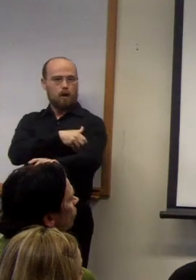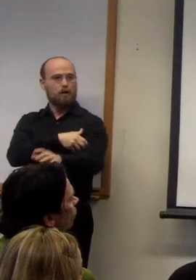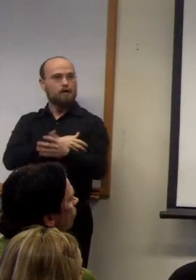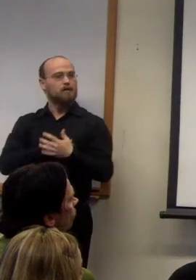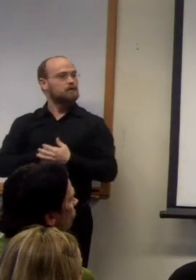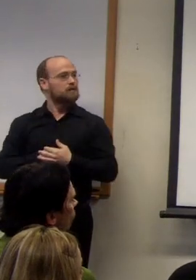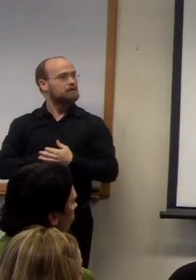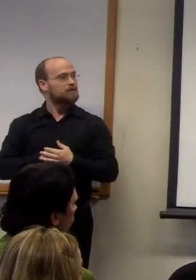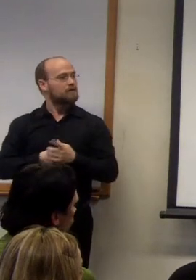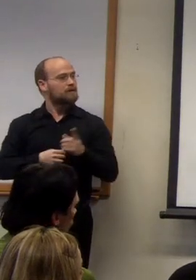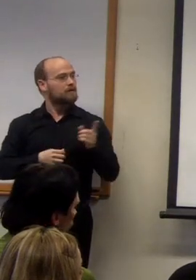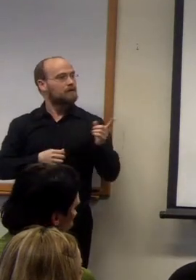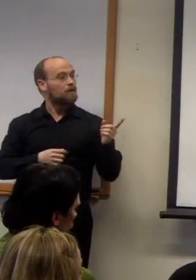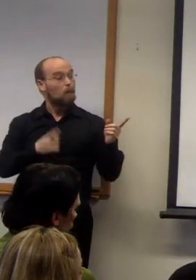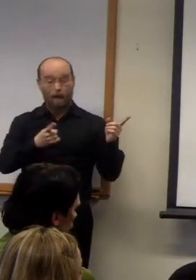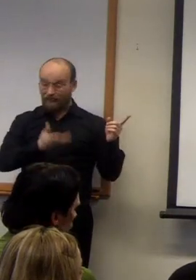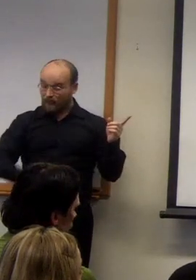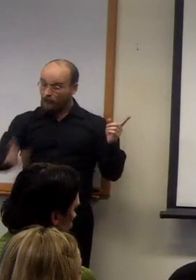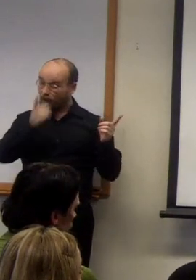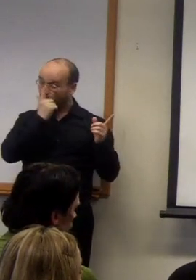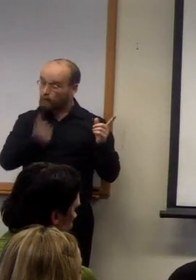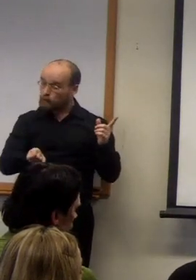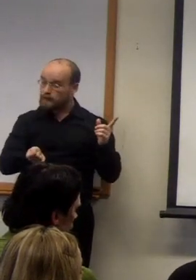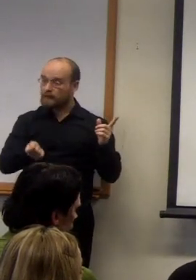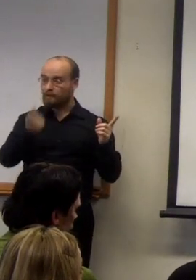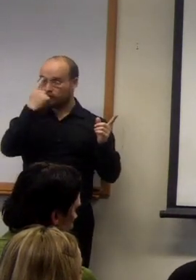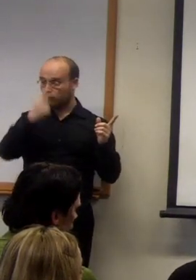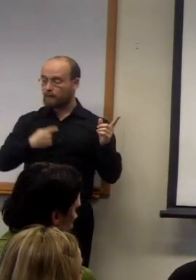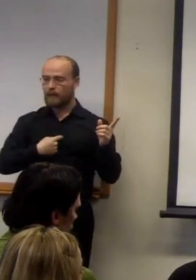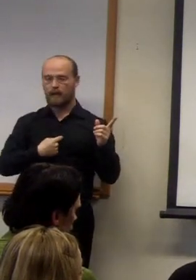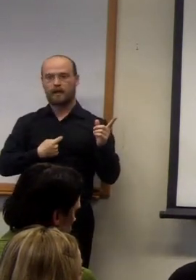one of the things that just seems so interesting to me is that